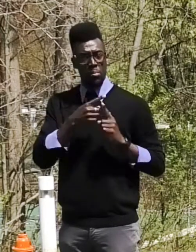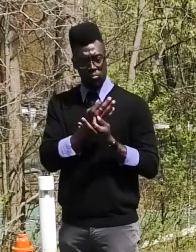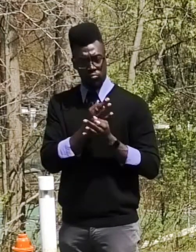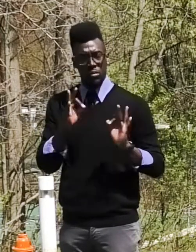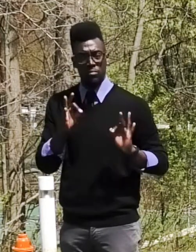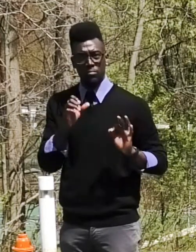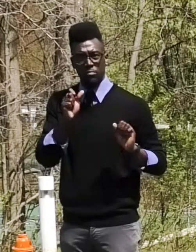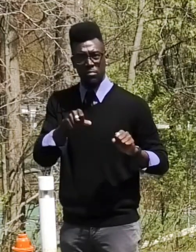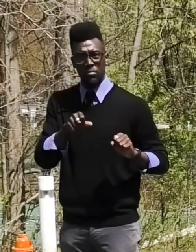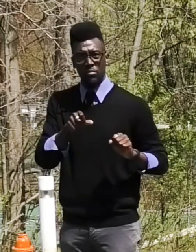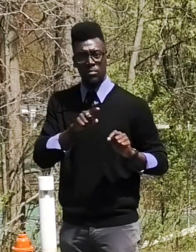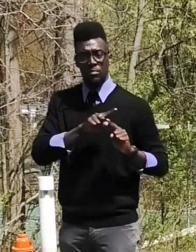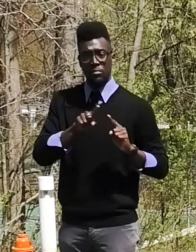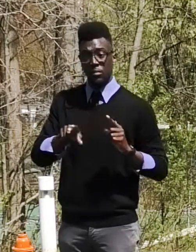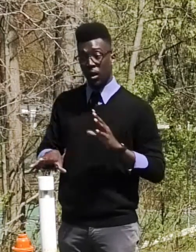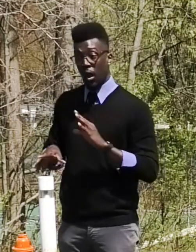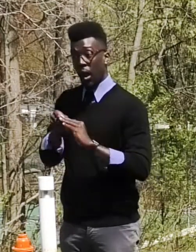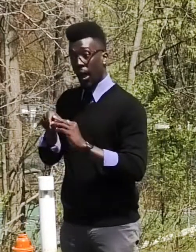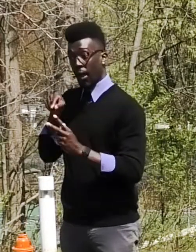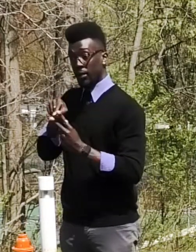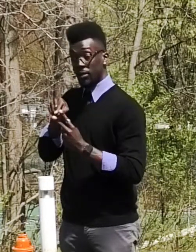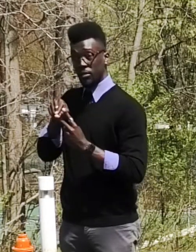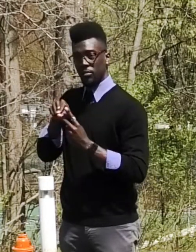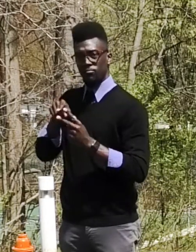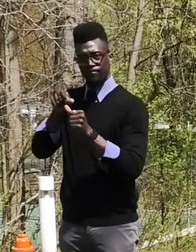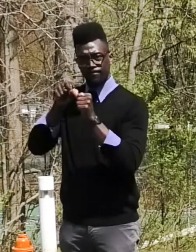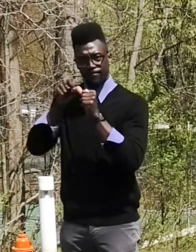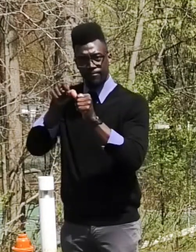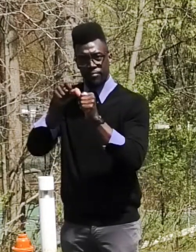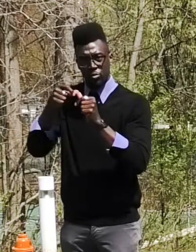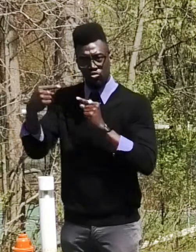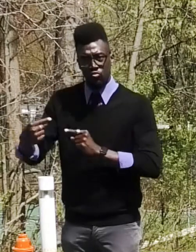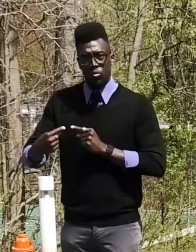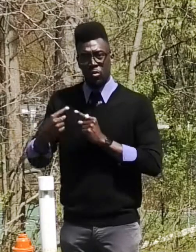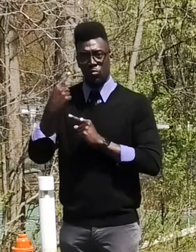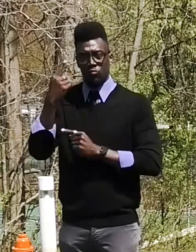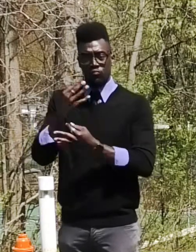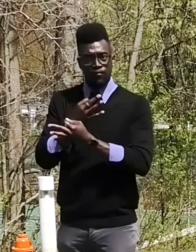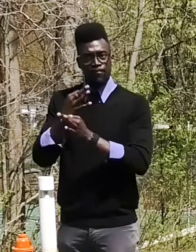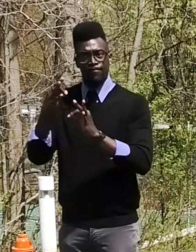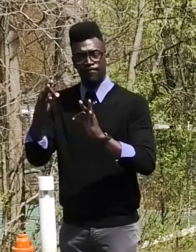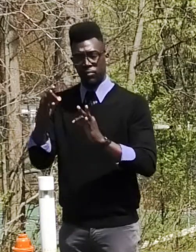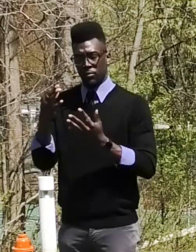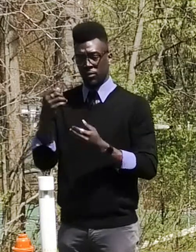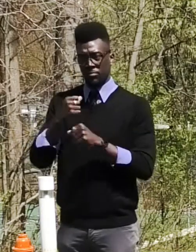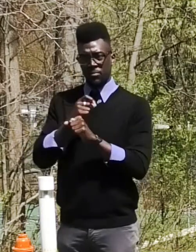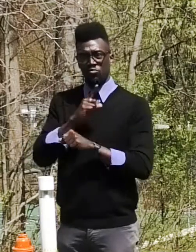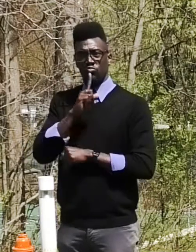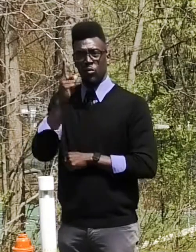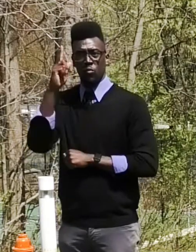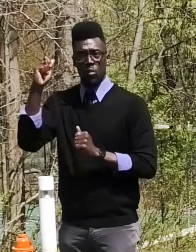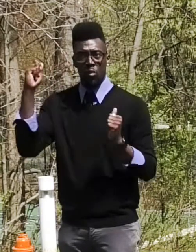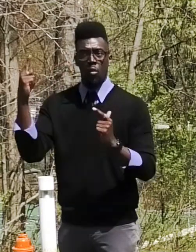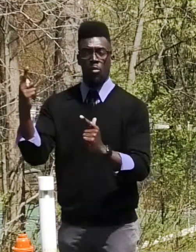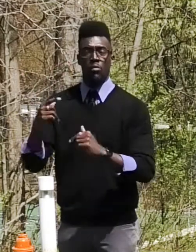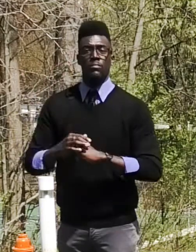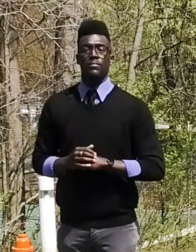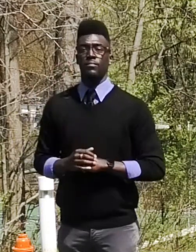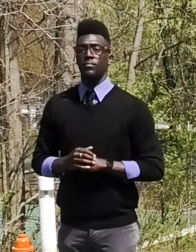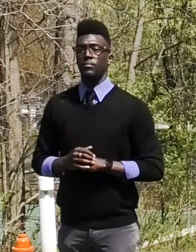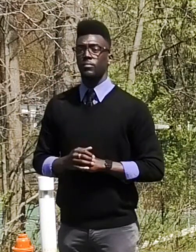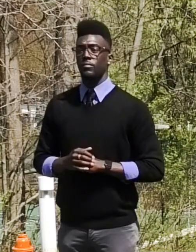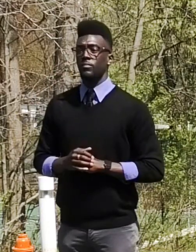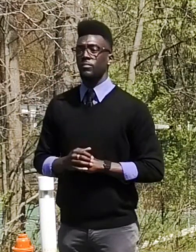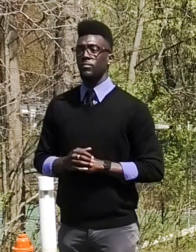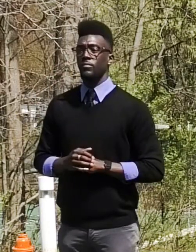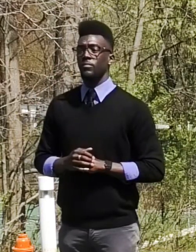freedom, but the ongoing struggle to embrace freedom and make it a reality for all. Having it